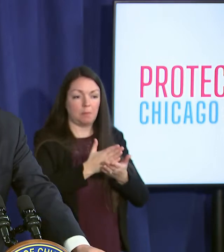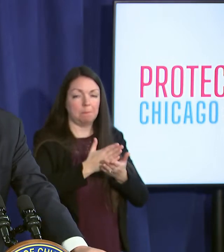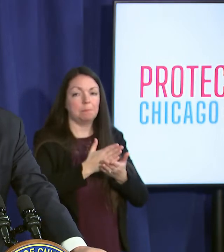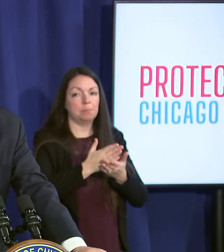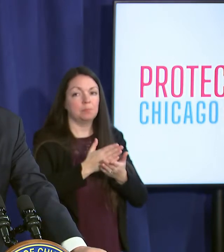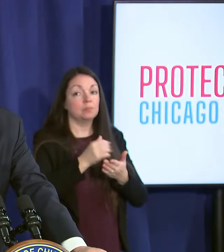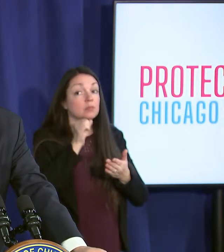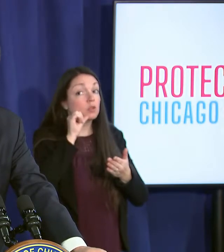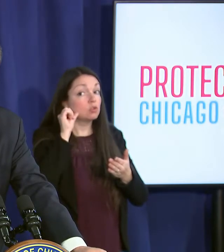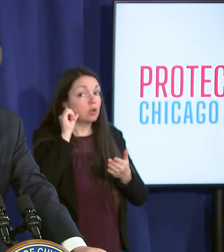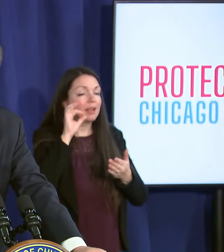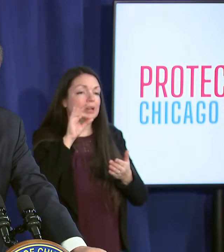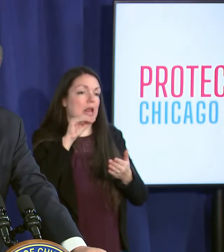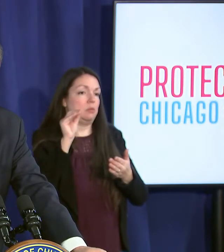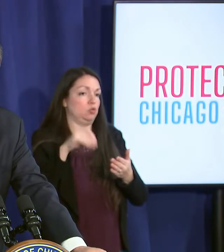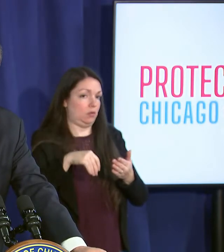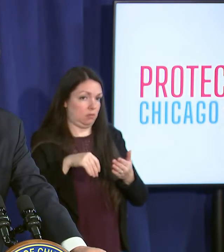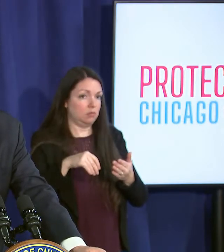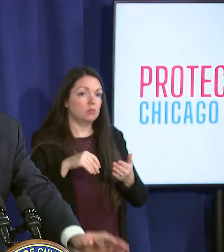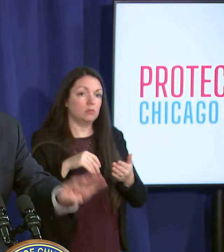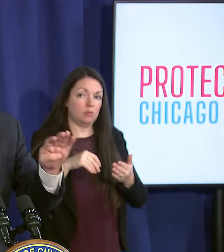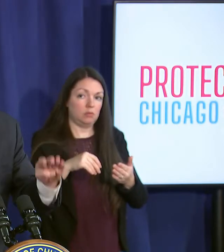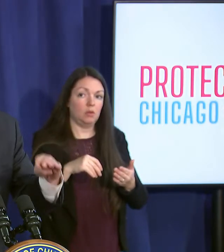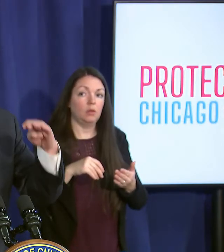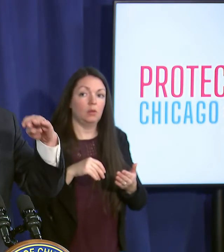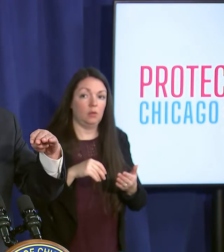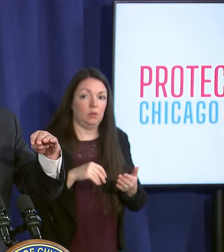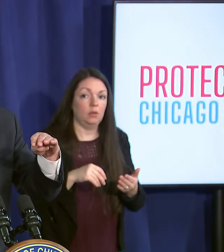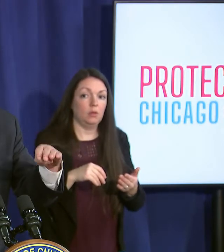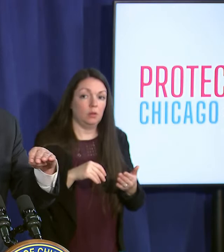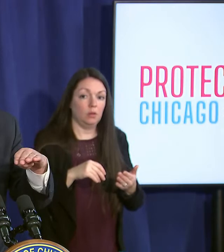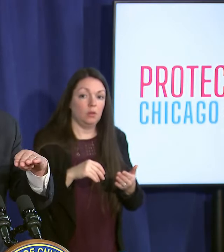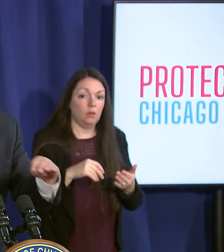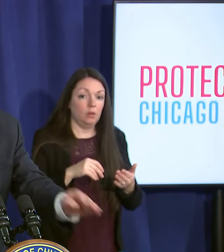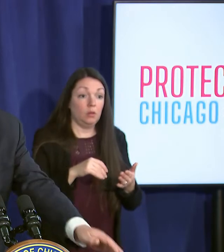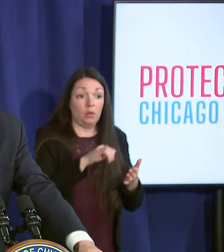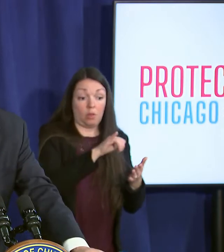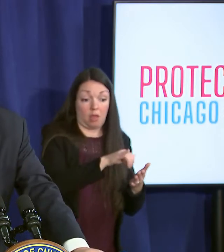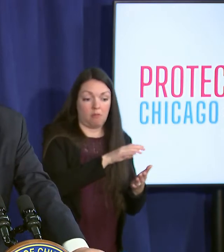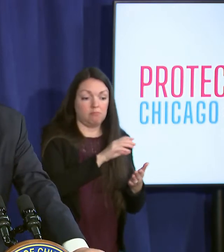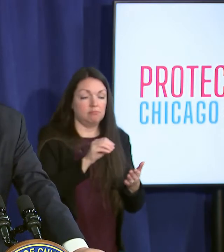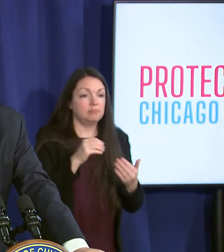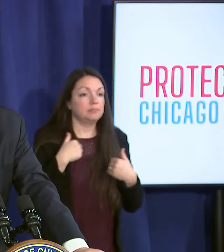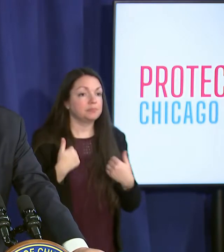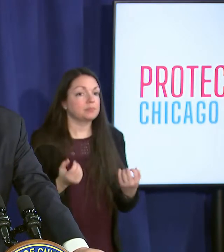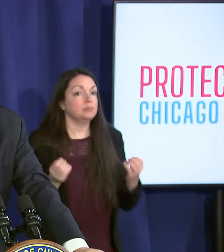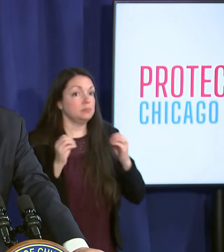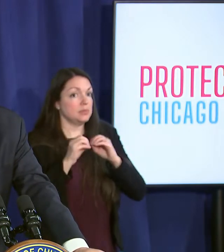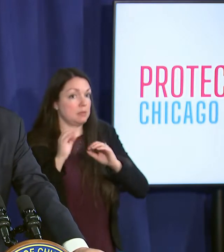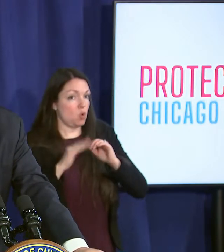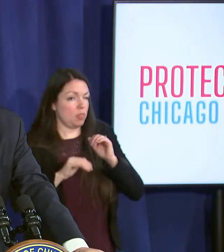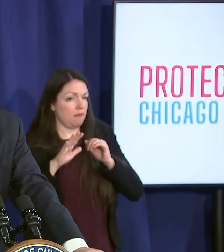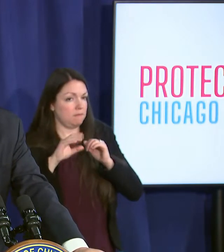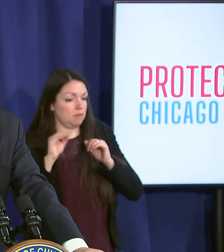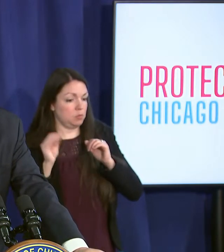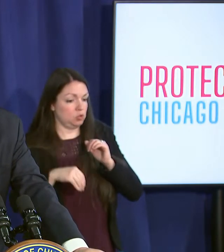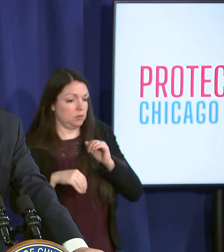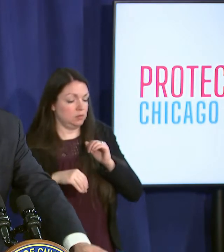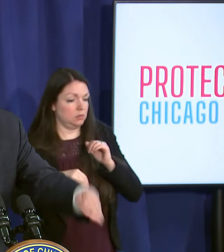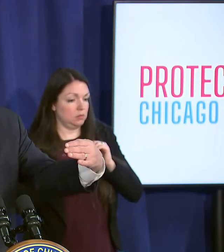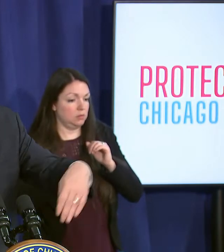as of yesterday, we hit 90%. And so that, along with having more than 50%